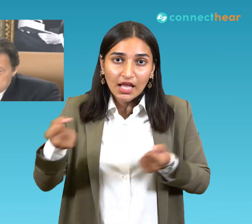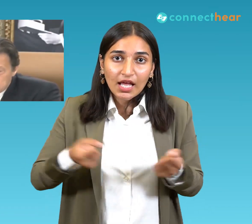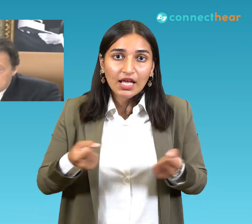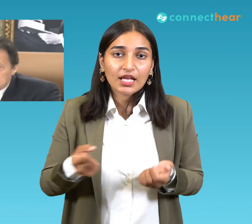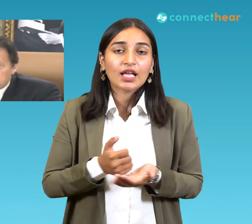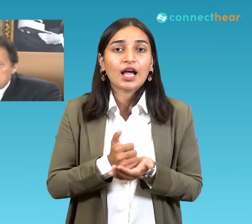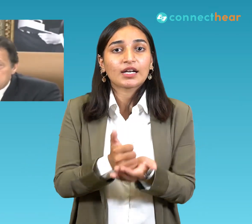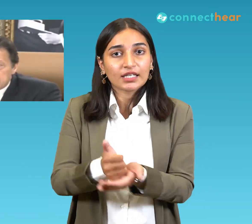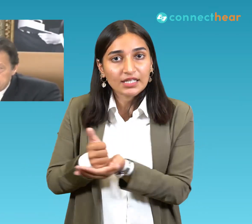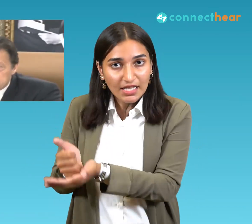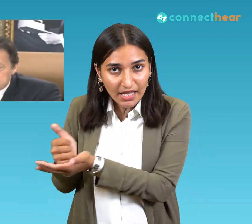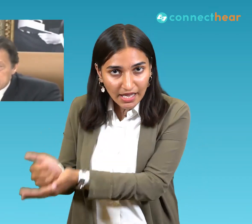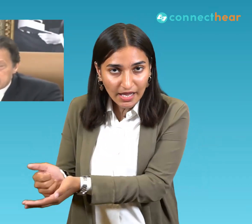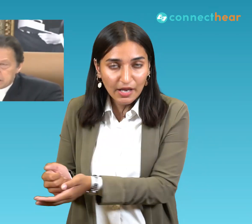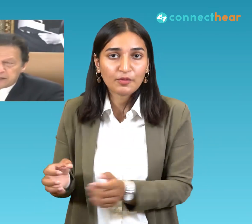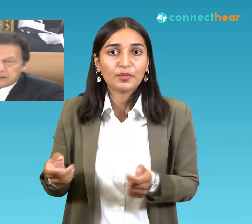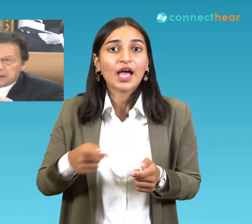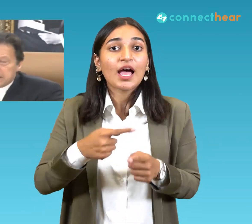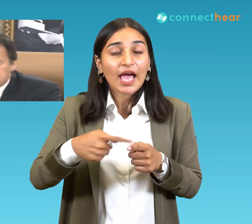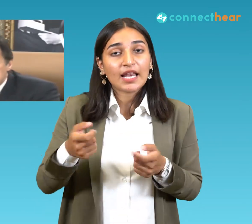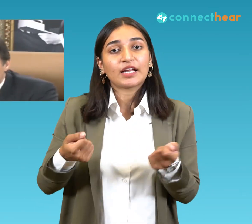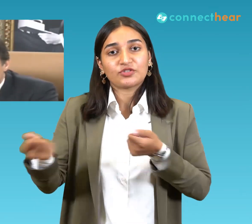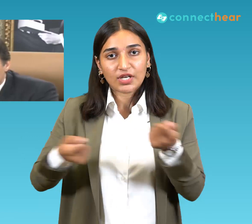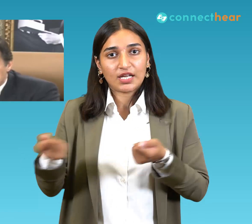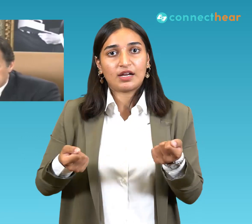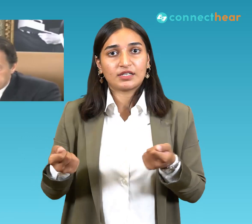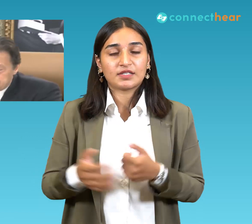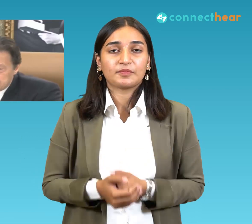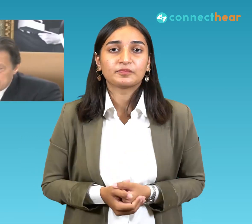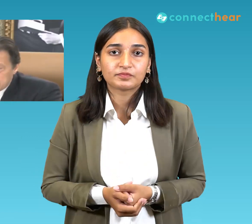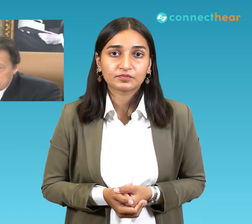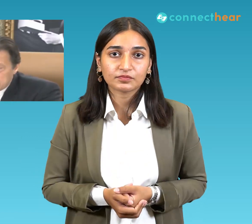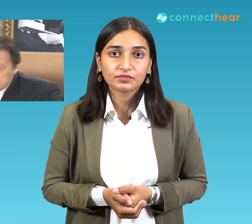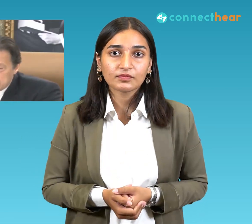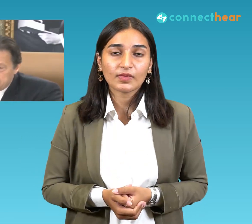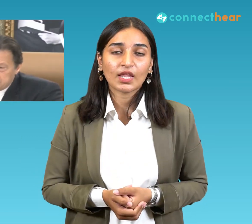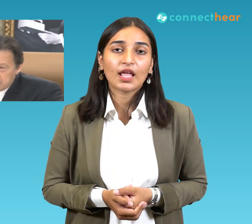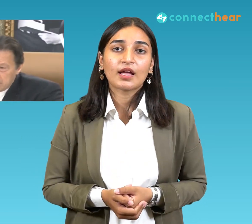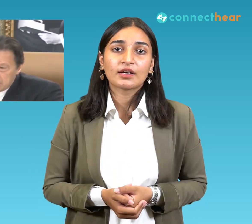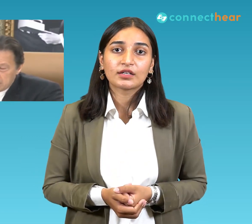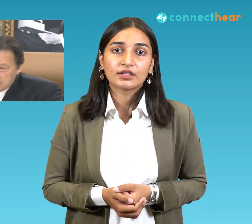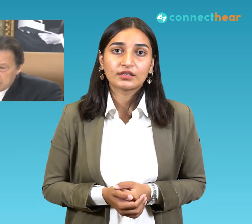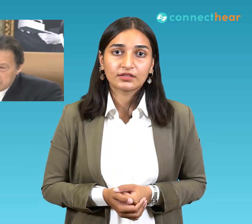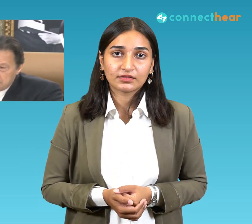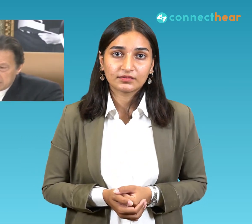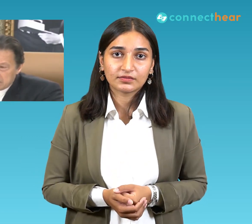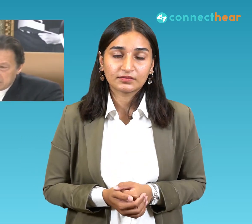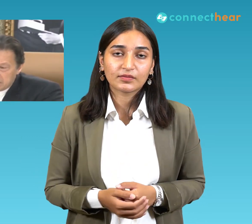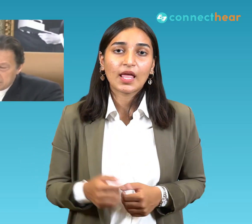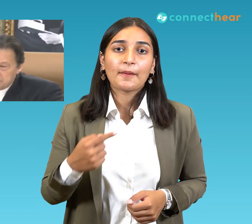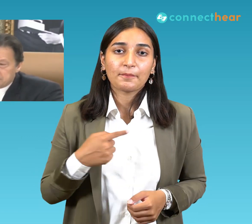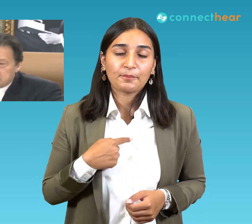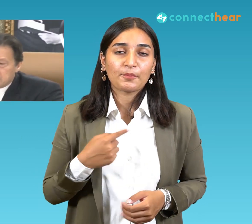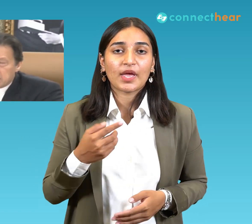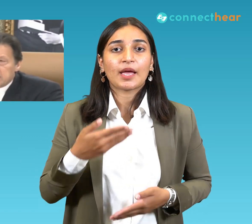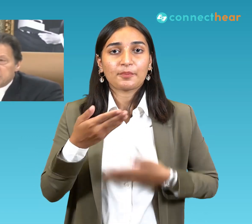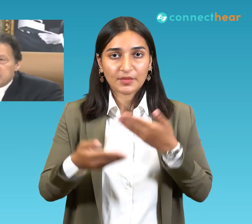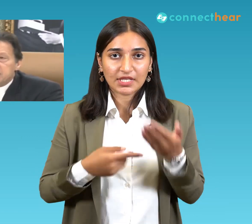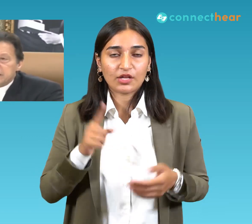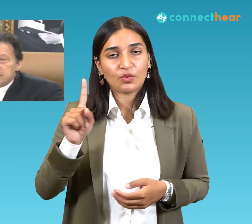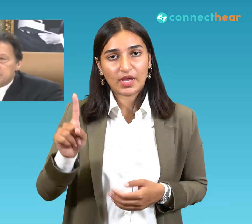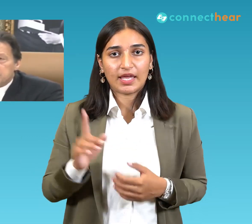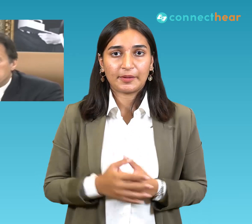we've improved in 1 year. I can just say one thing, that in Pakistan,